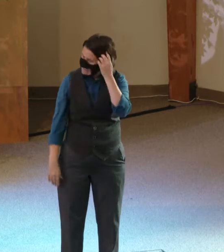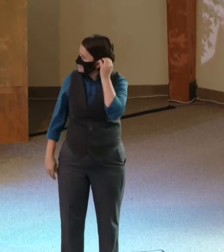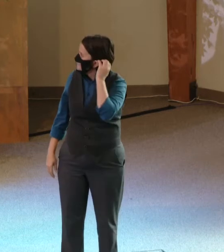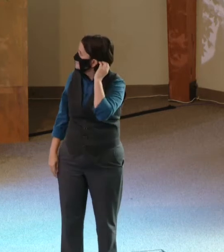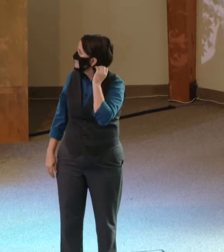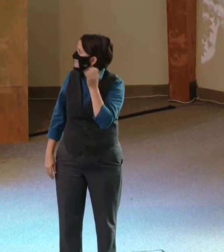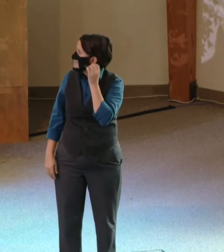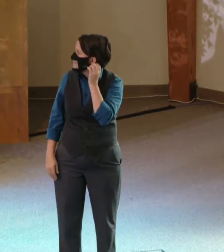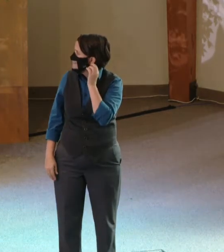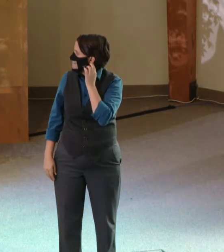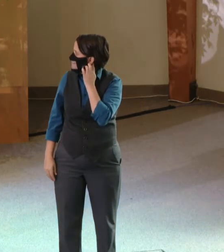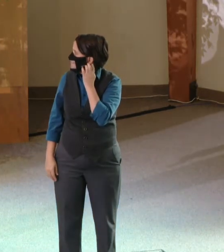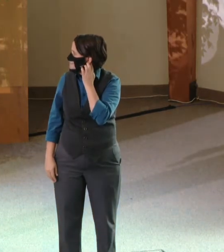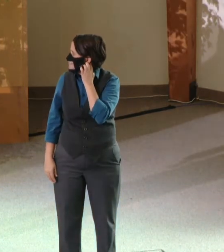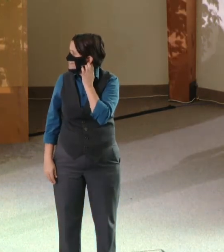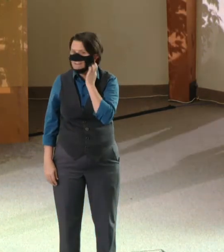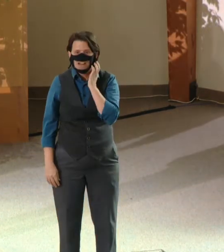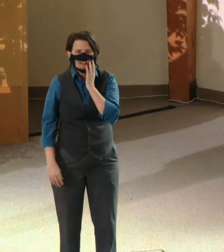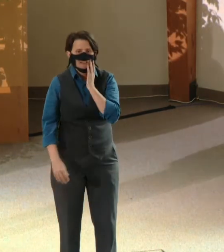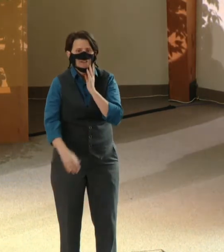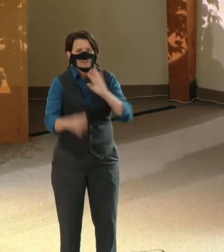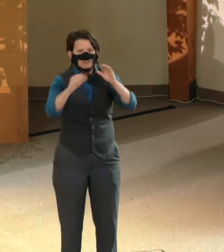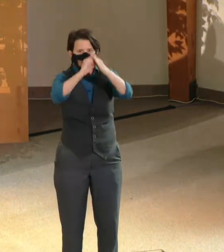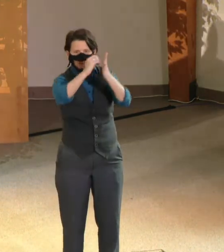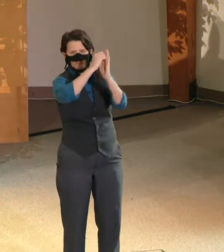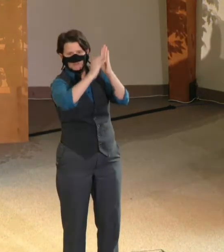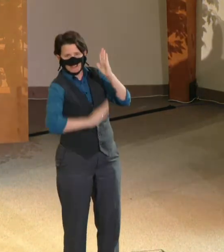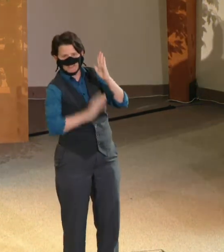Transcript for the announcements will be on the email, just FYI.